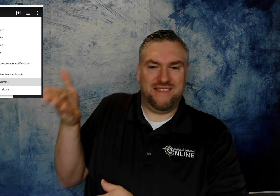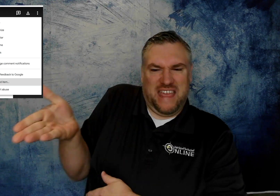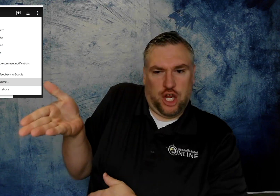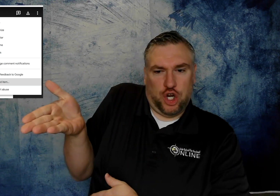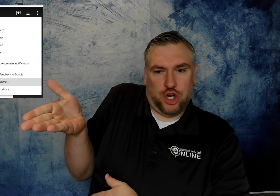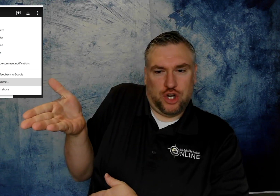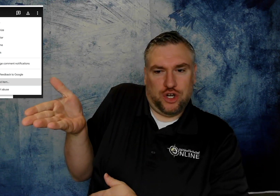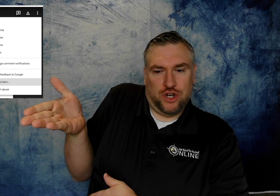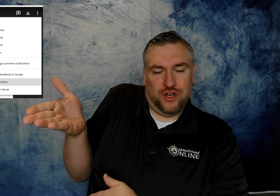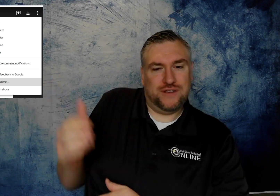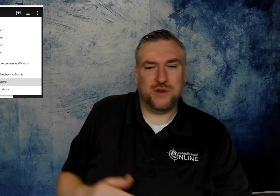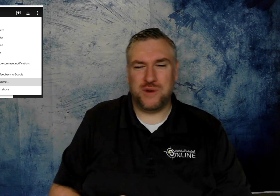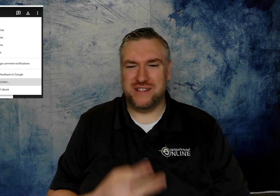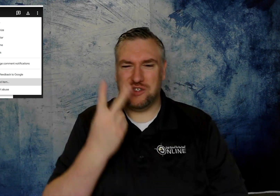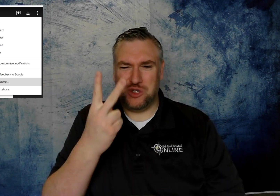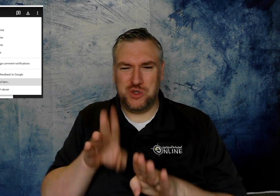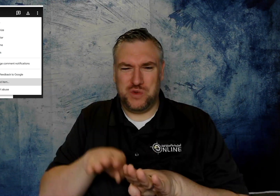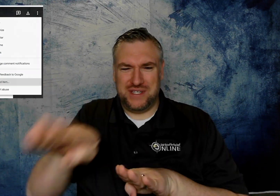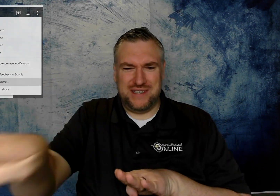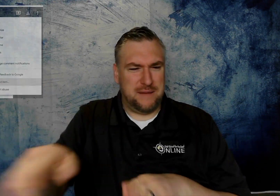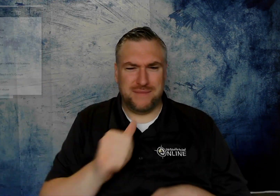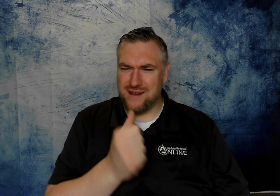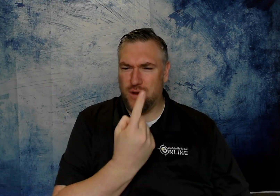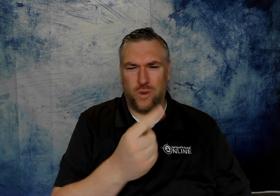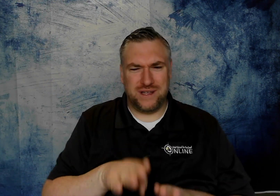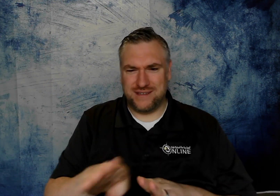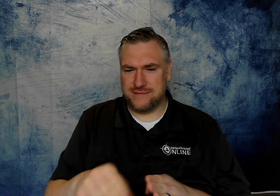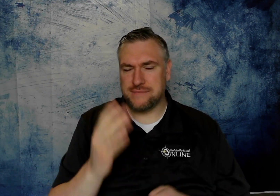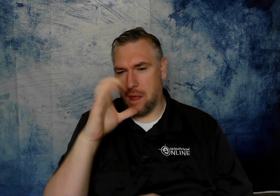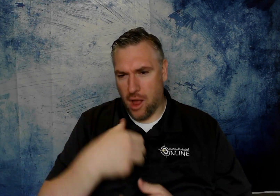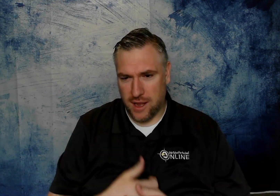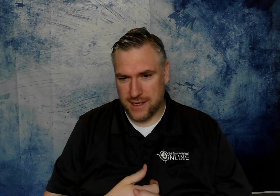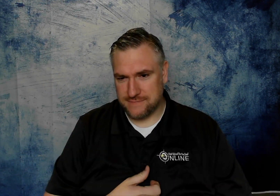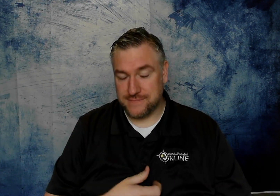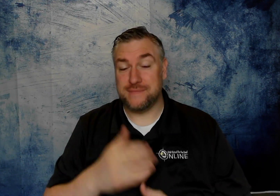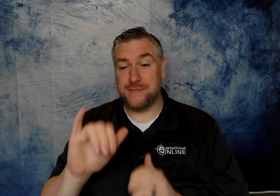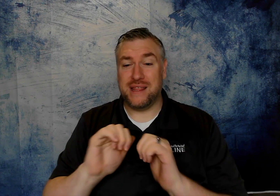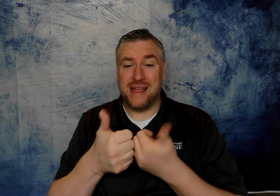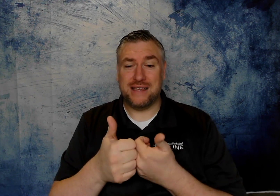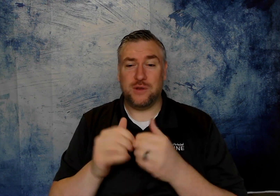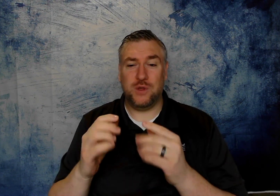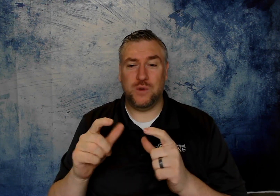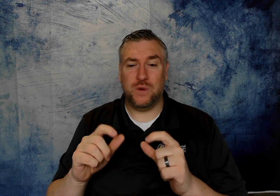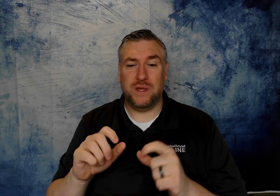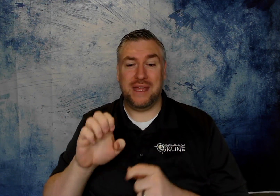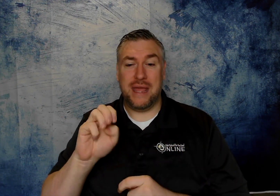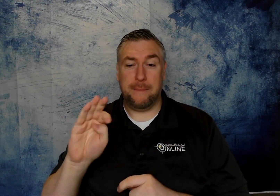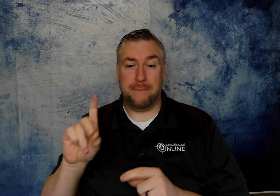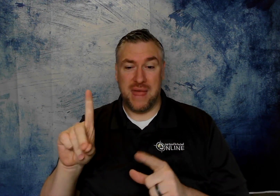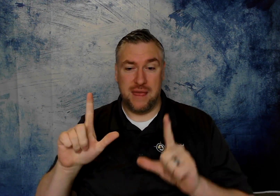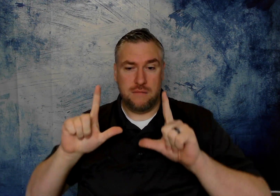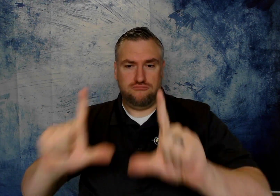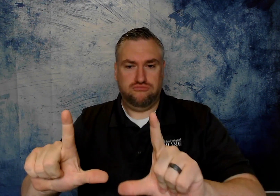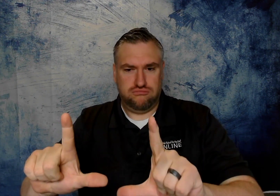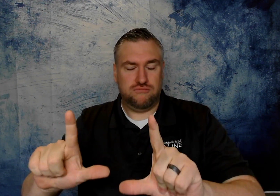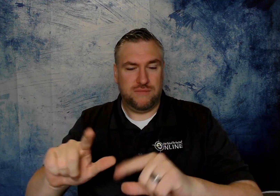the embed will be there in that publish to web. So it's a 2-step process instead of just one. So that's how you can quickly